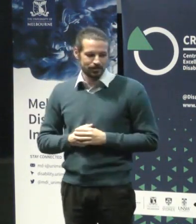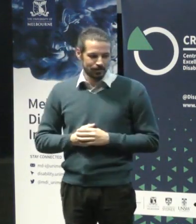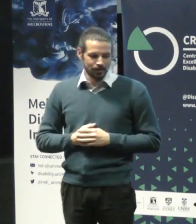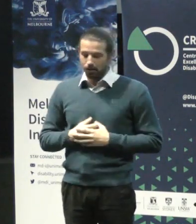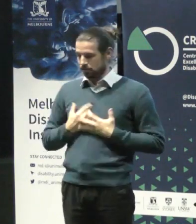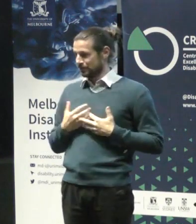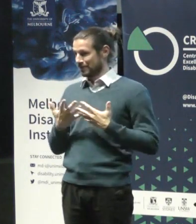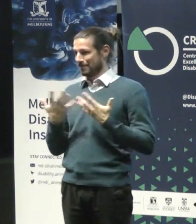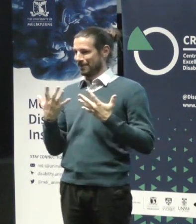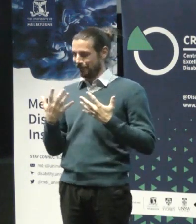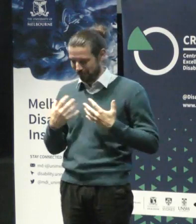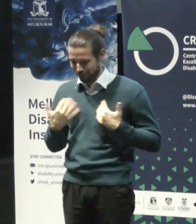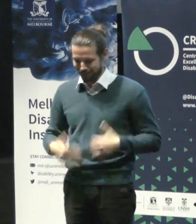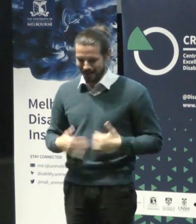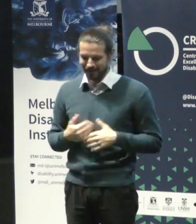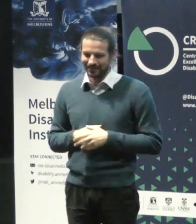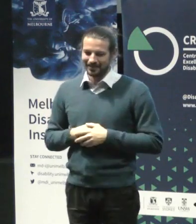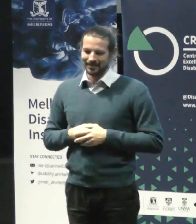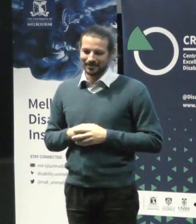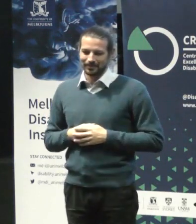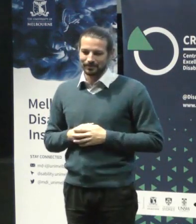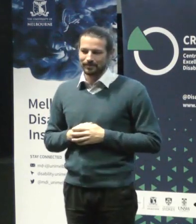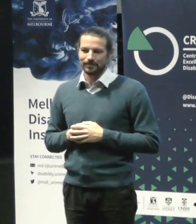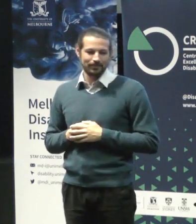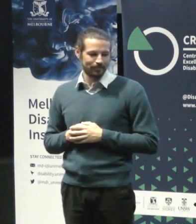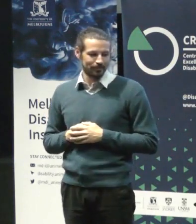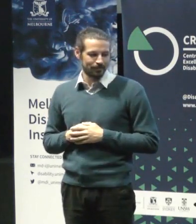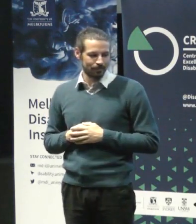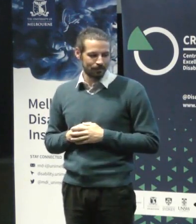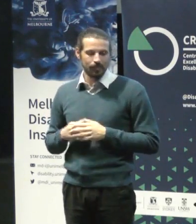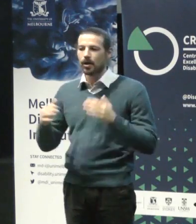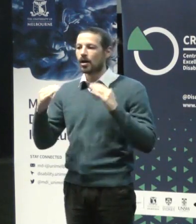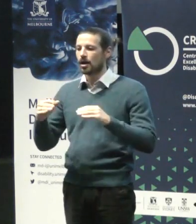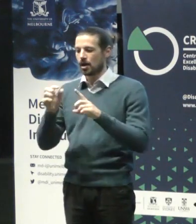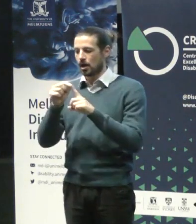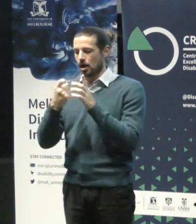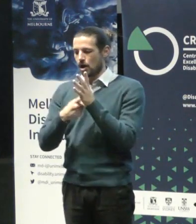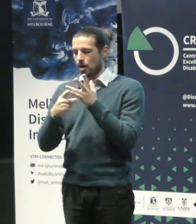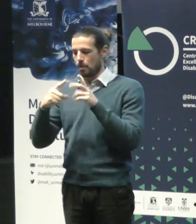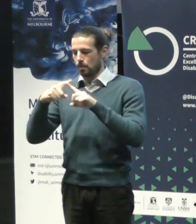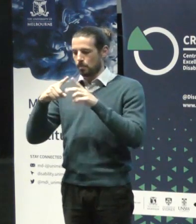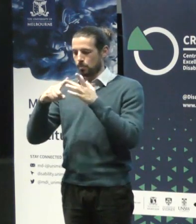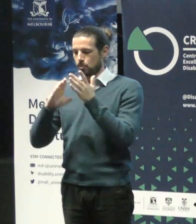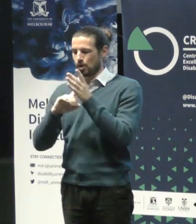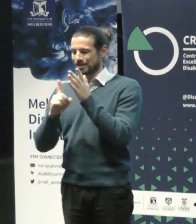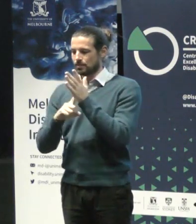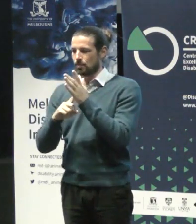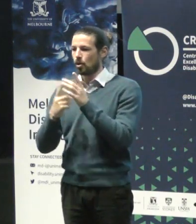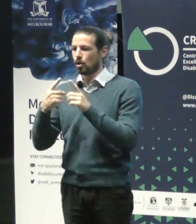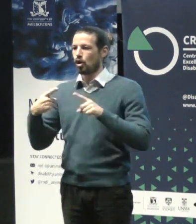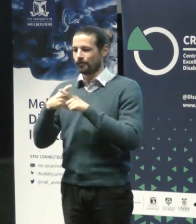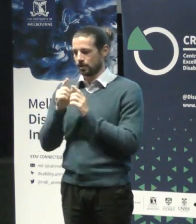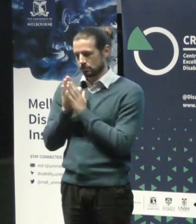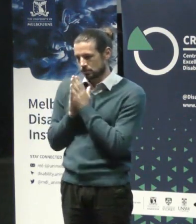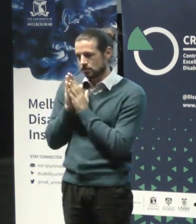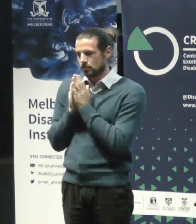was leave working for me. So personal conflict and proximal conflict. And this is about working with somebody the